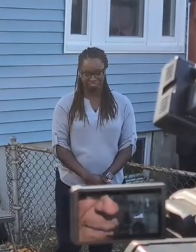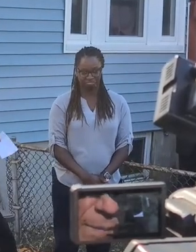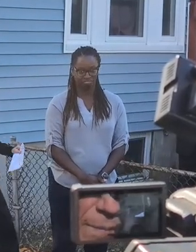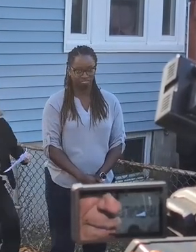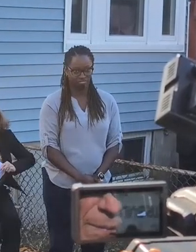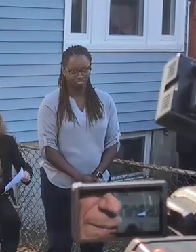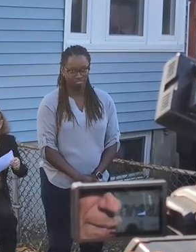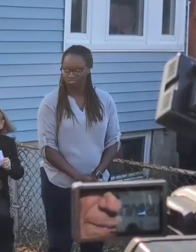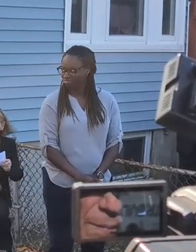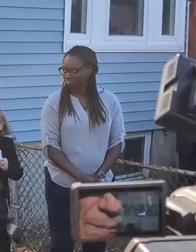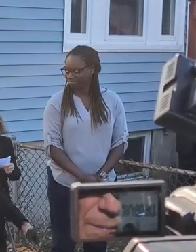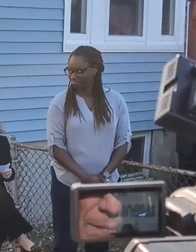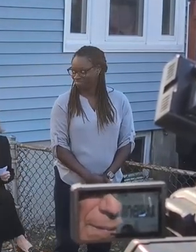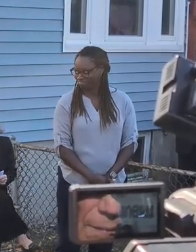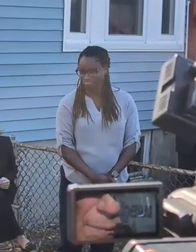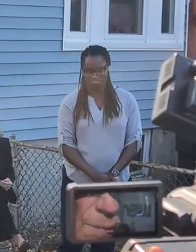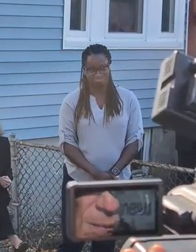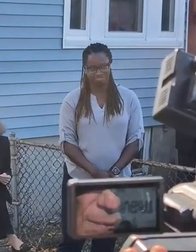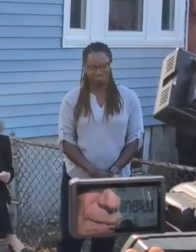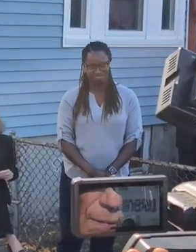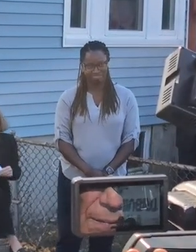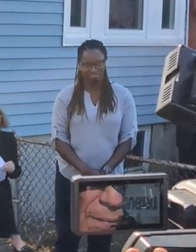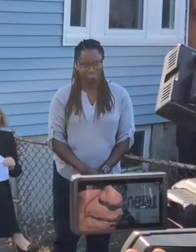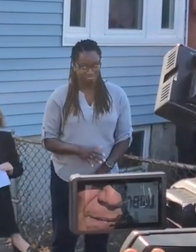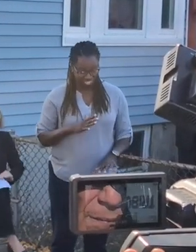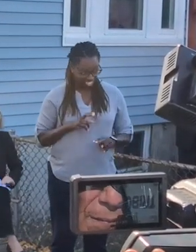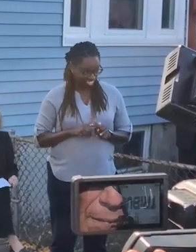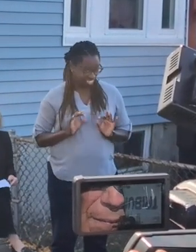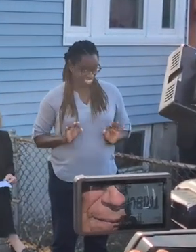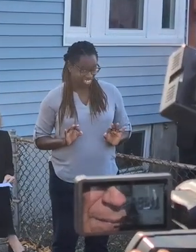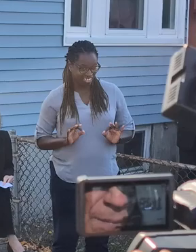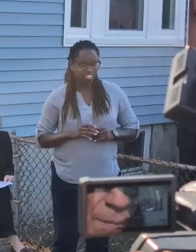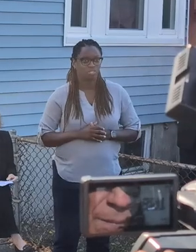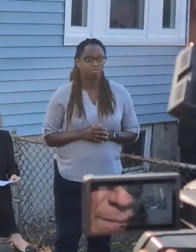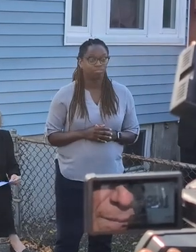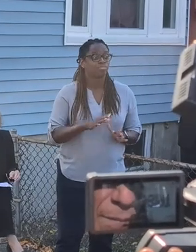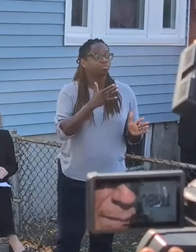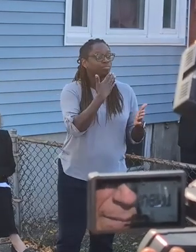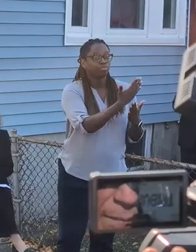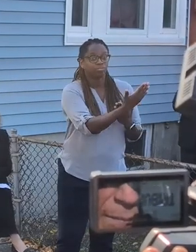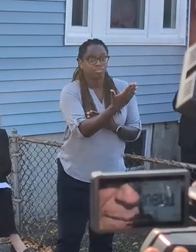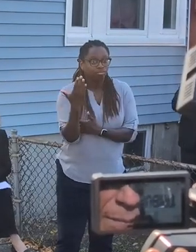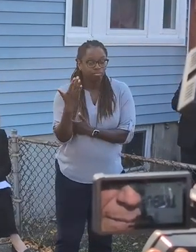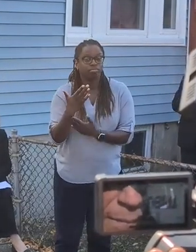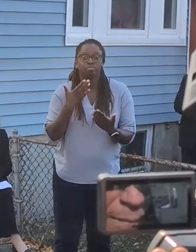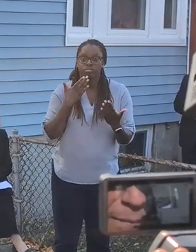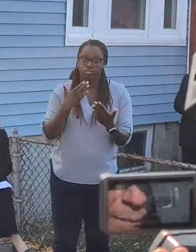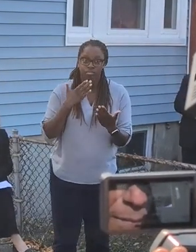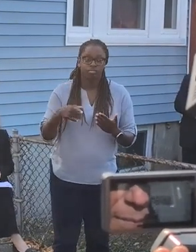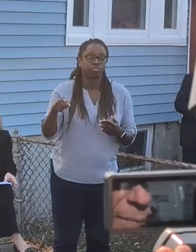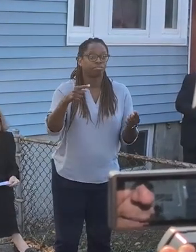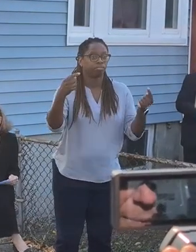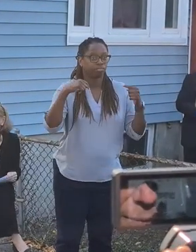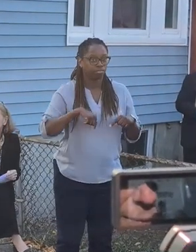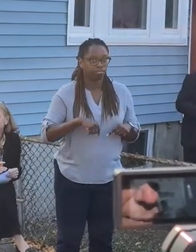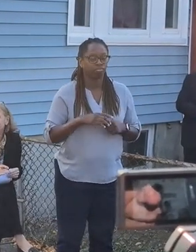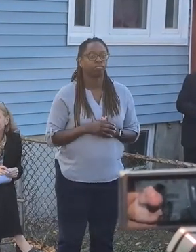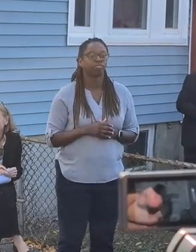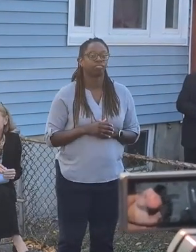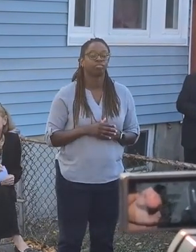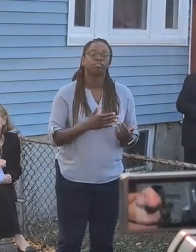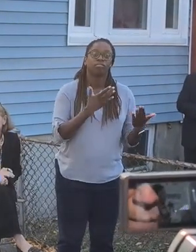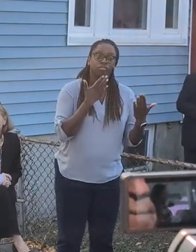I want to make sure everyone has a place to sit. Good morning, everyone. Thank you so much for being here. Thank you